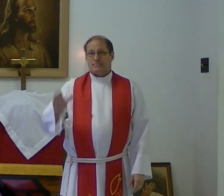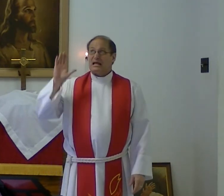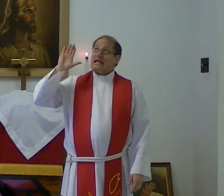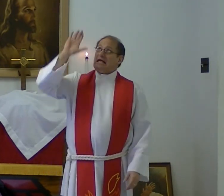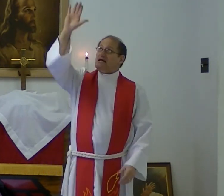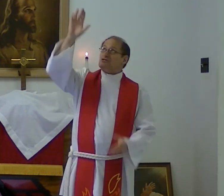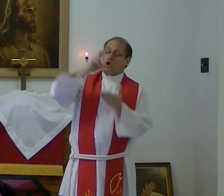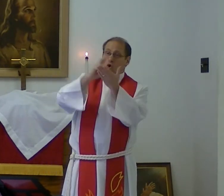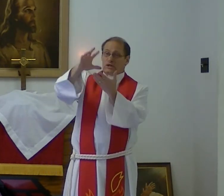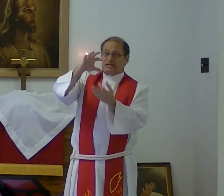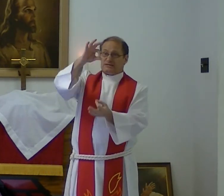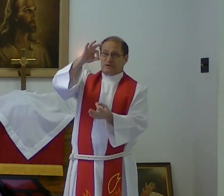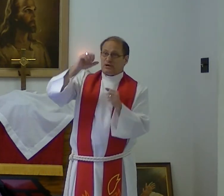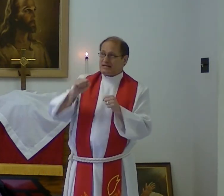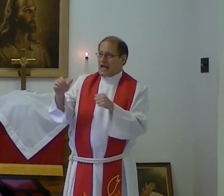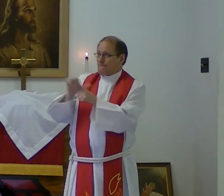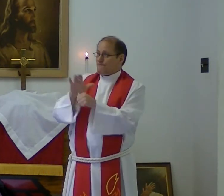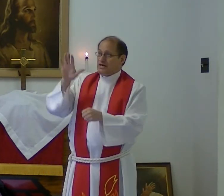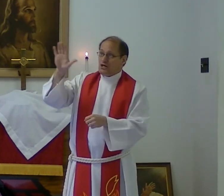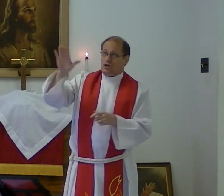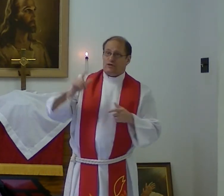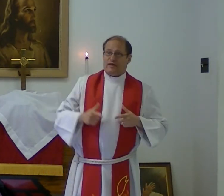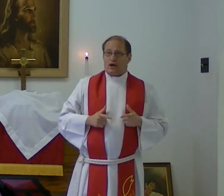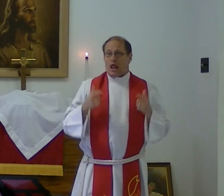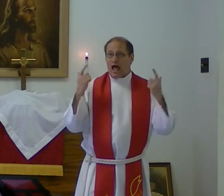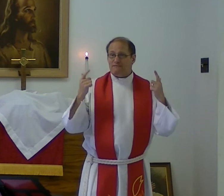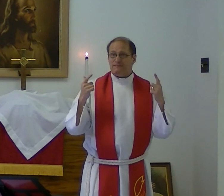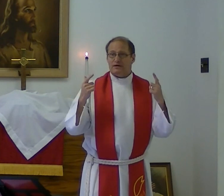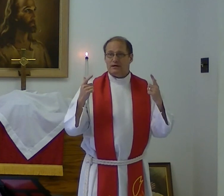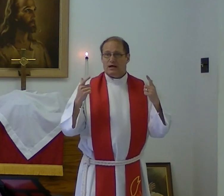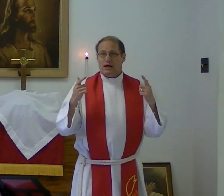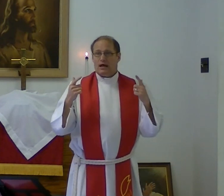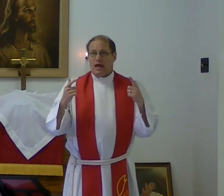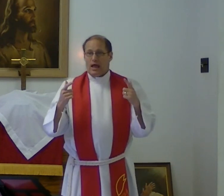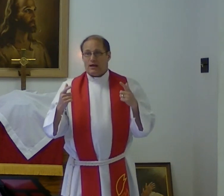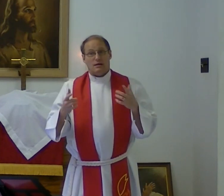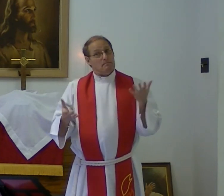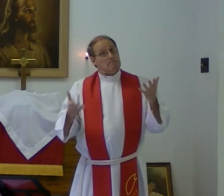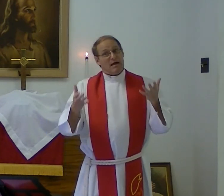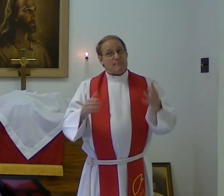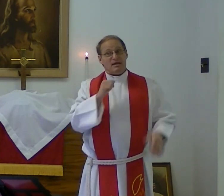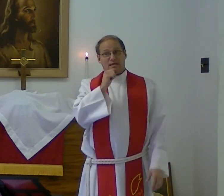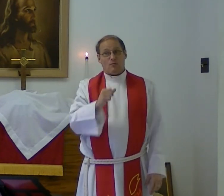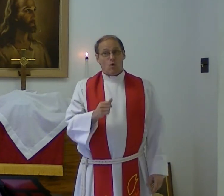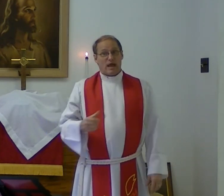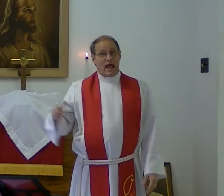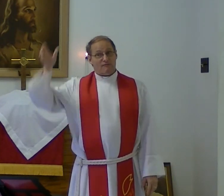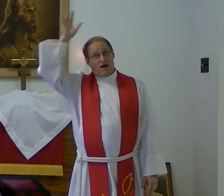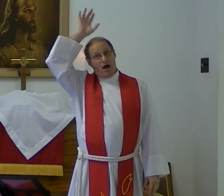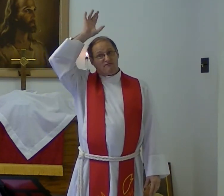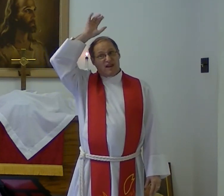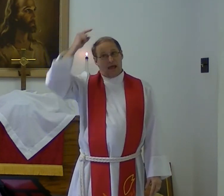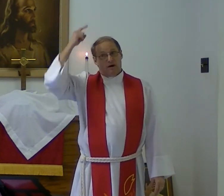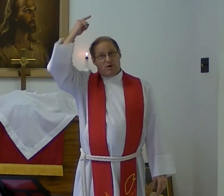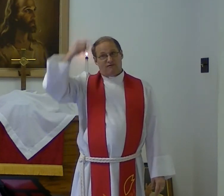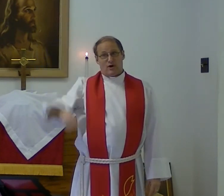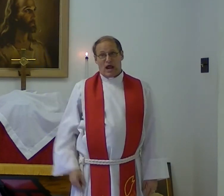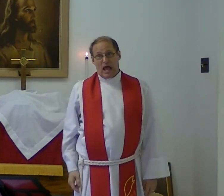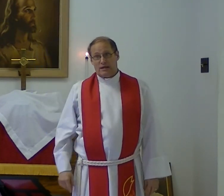His Holy Spirit can fill their life. And maybe they won't have a flame above their head,